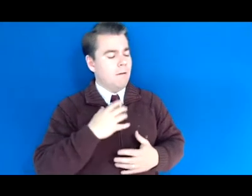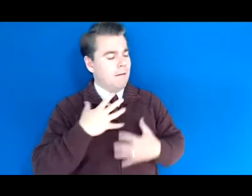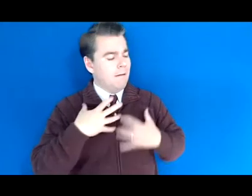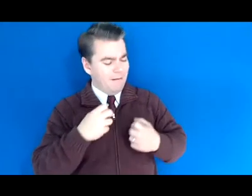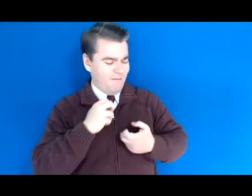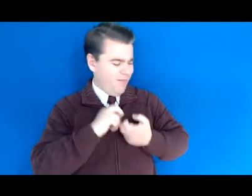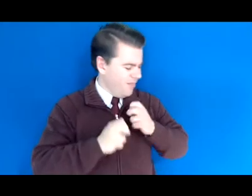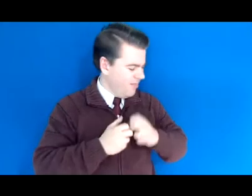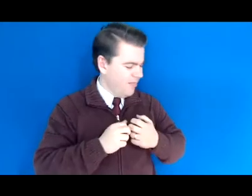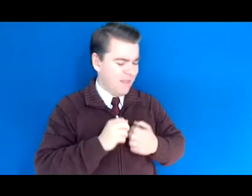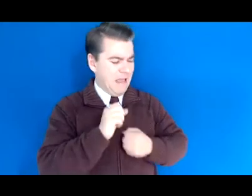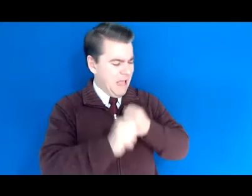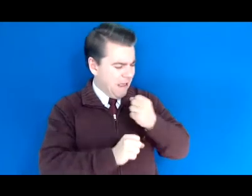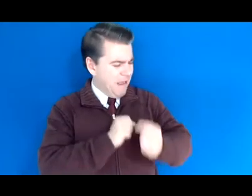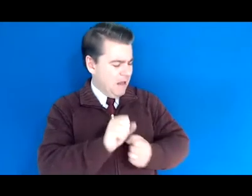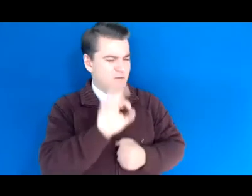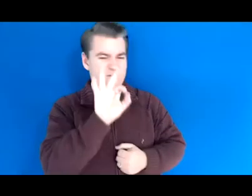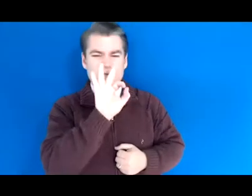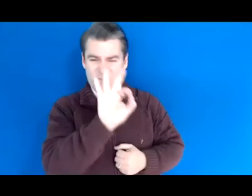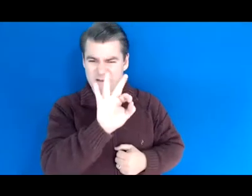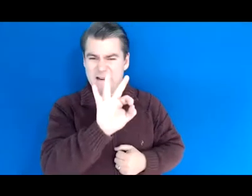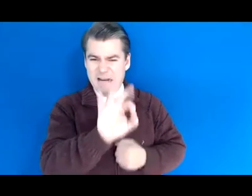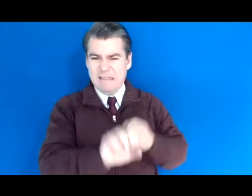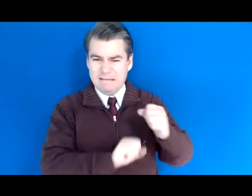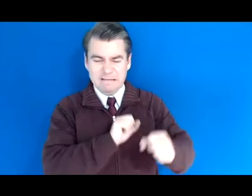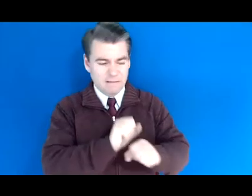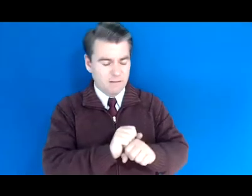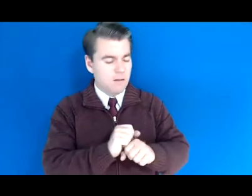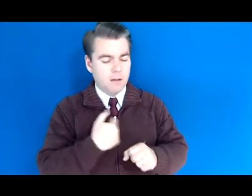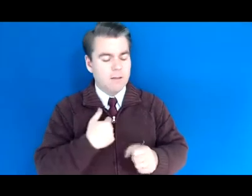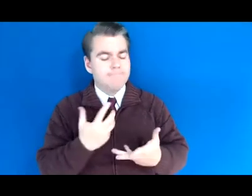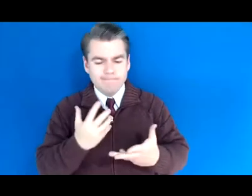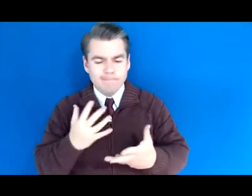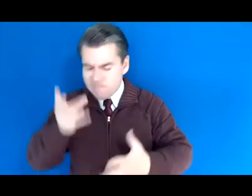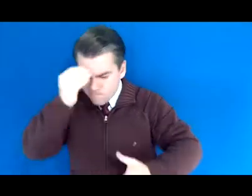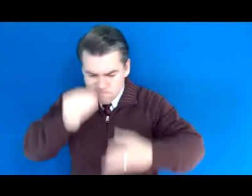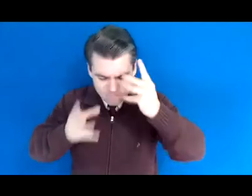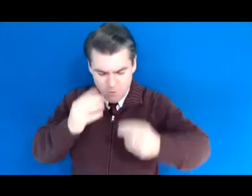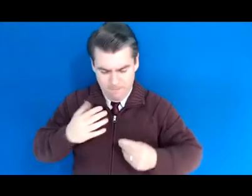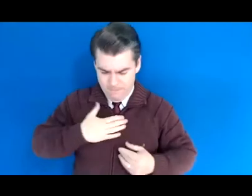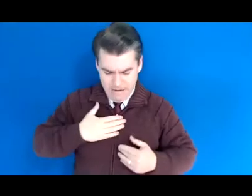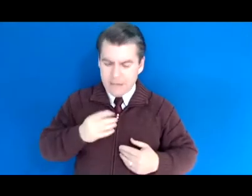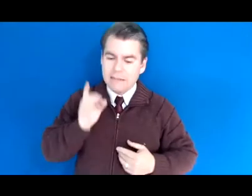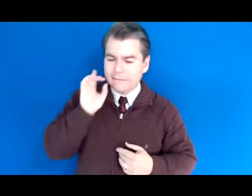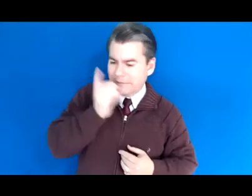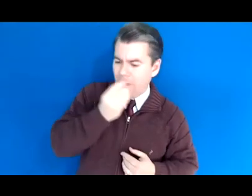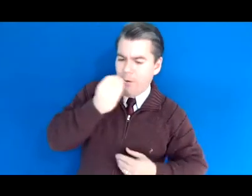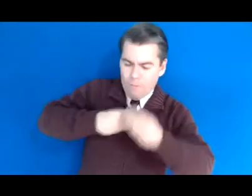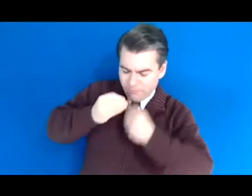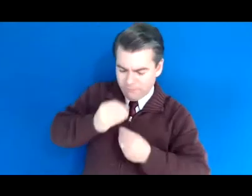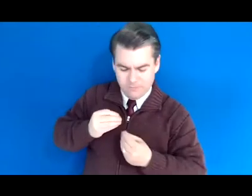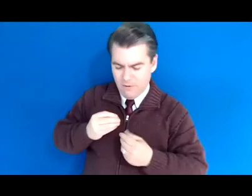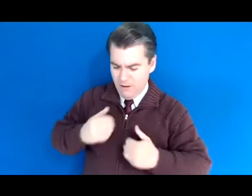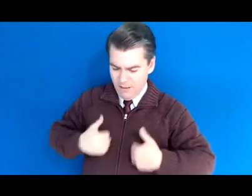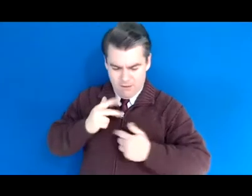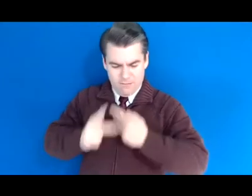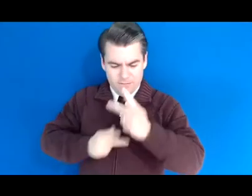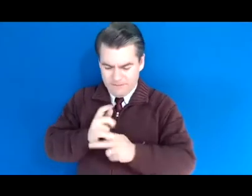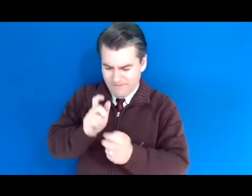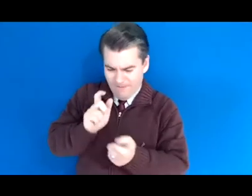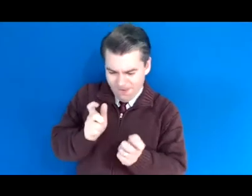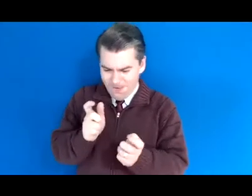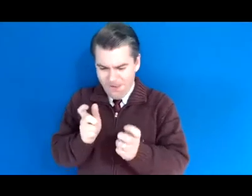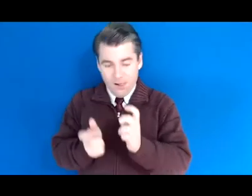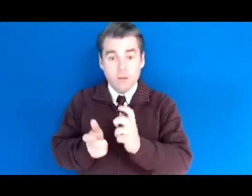first learned all I could through changing my diet and lifestyle to get my health back. For me, that helped